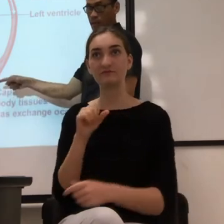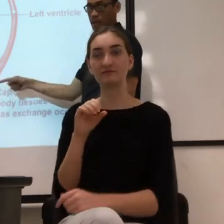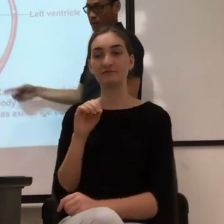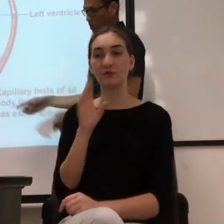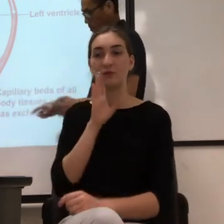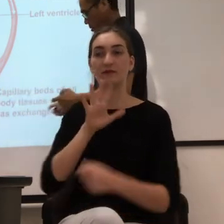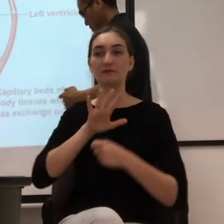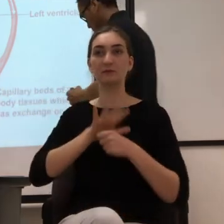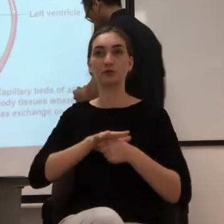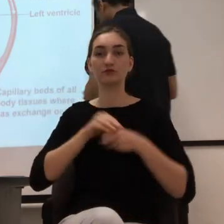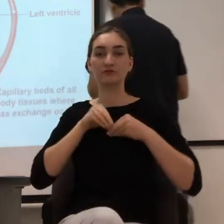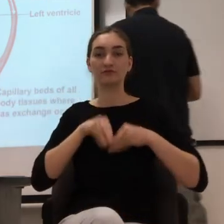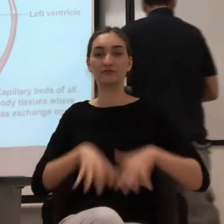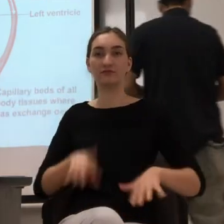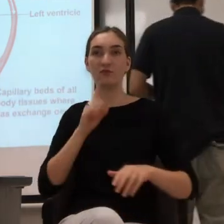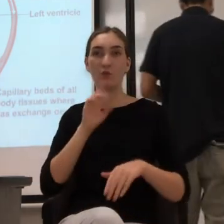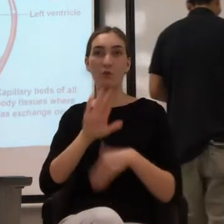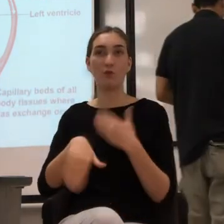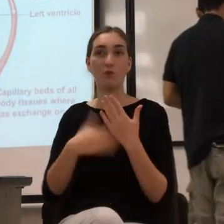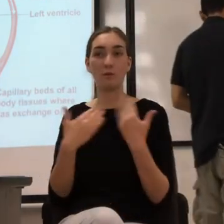body.